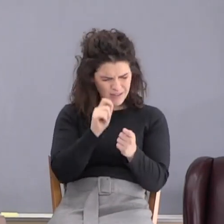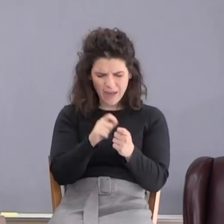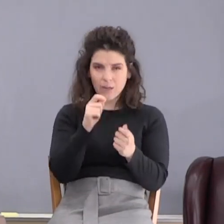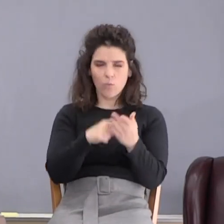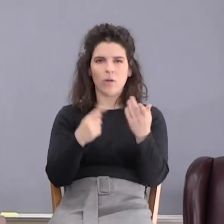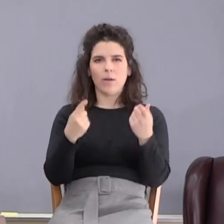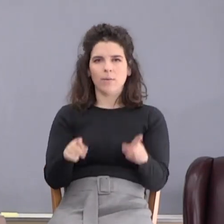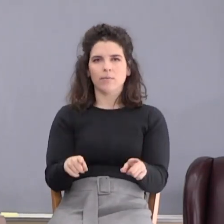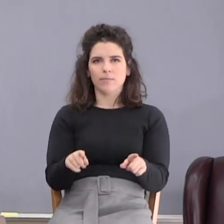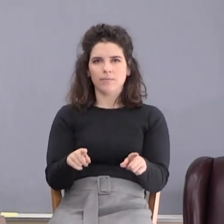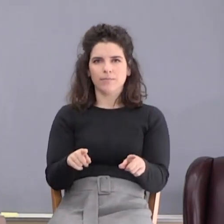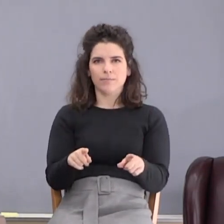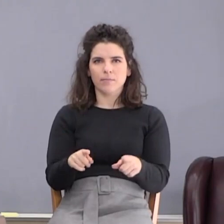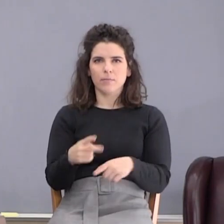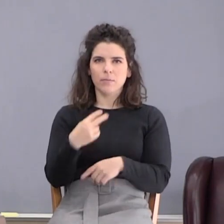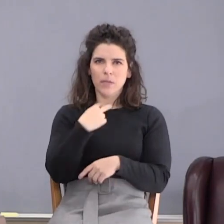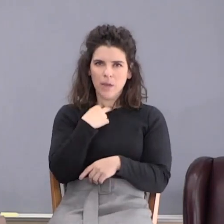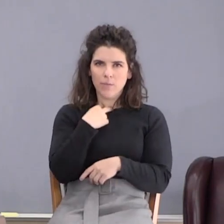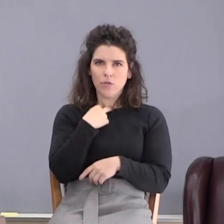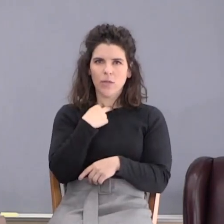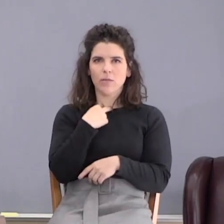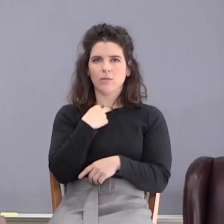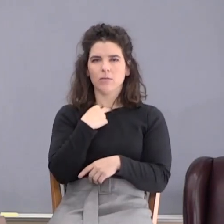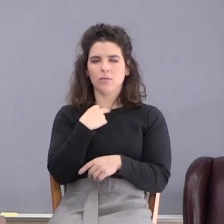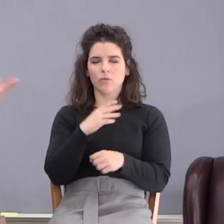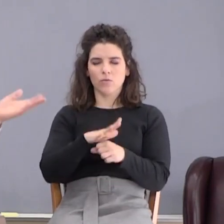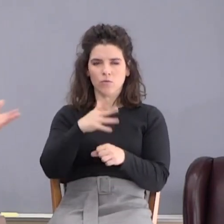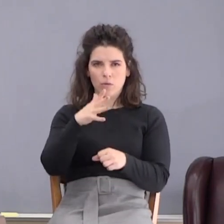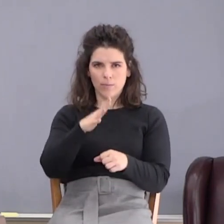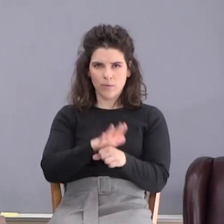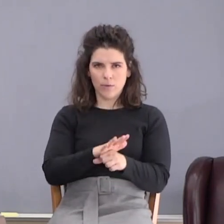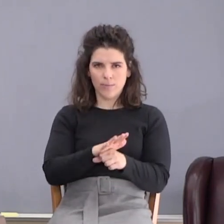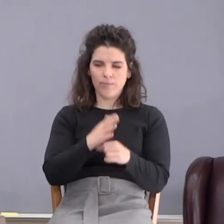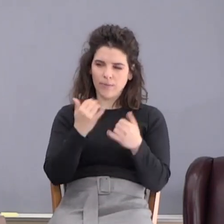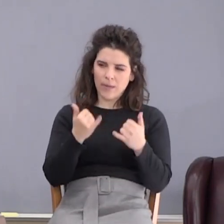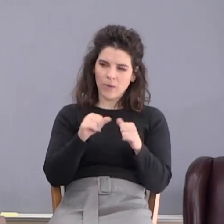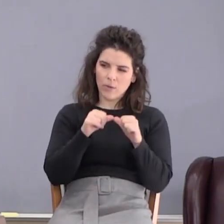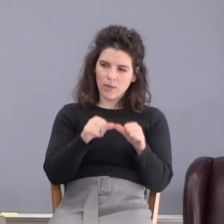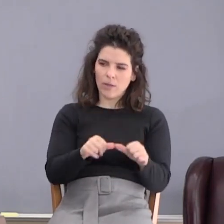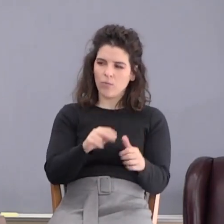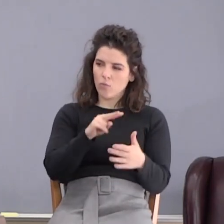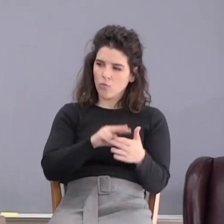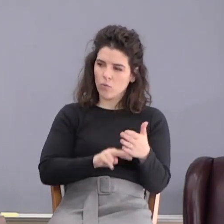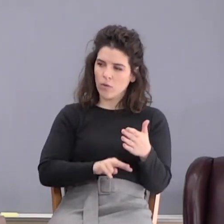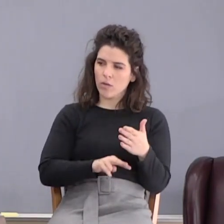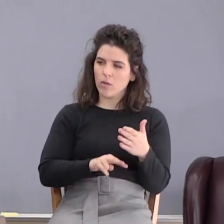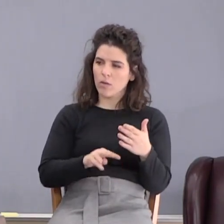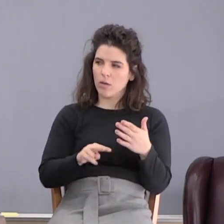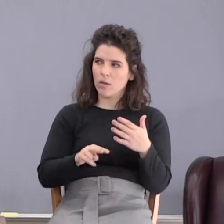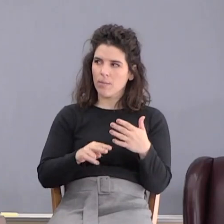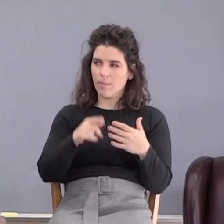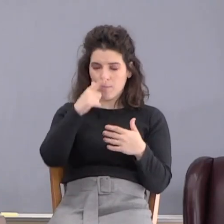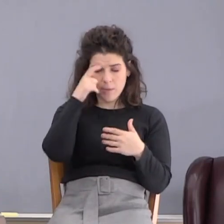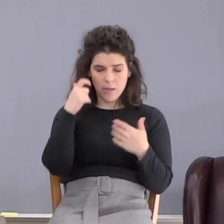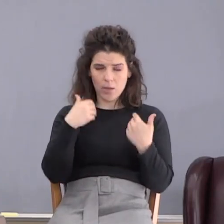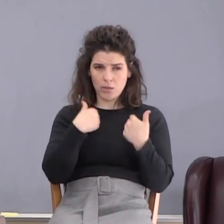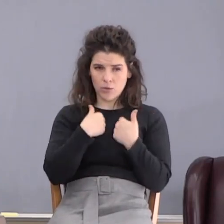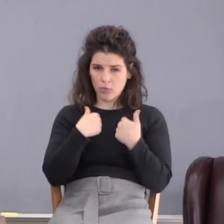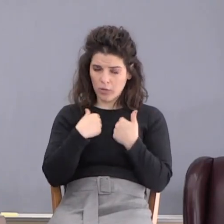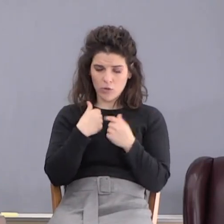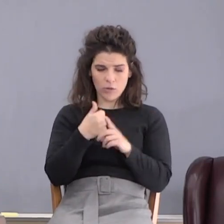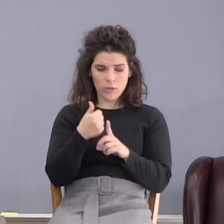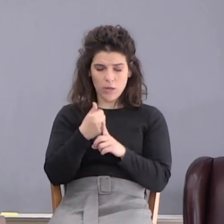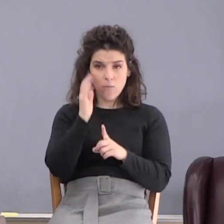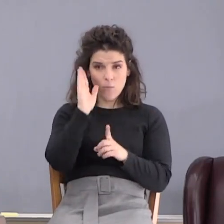happens. It's subject to corruption. Now, if we keep reading, because the creature itself also